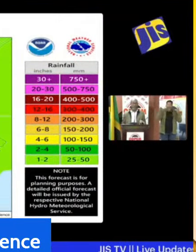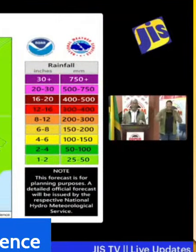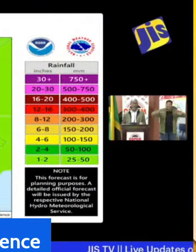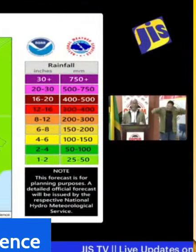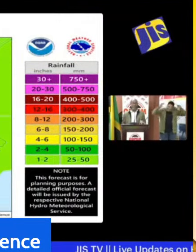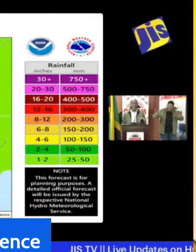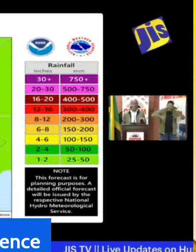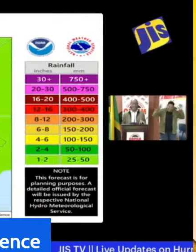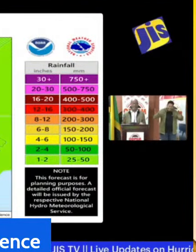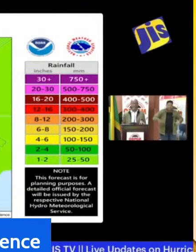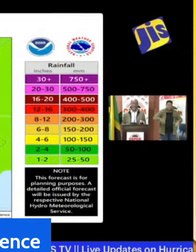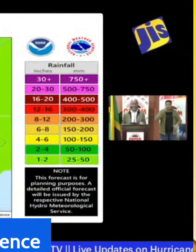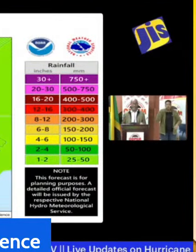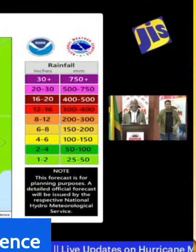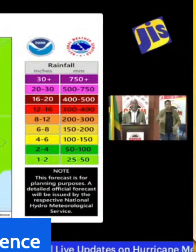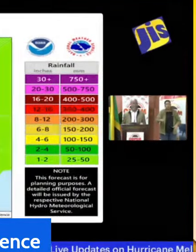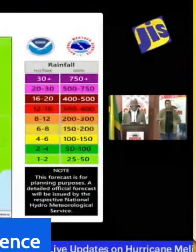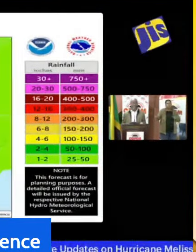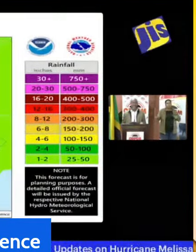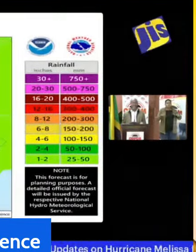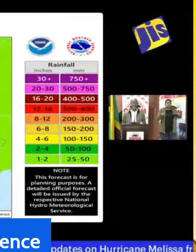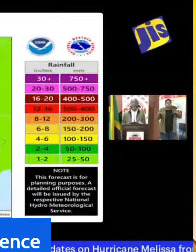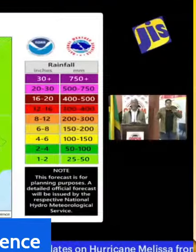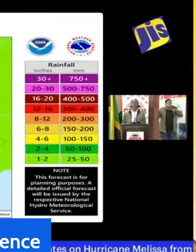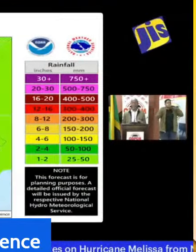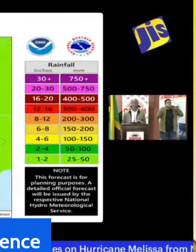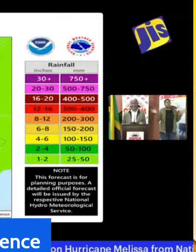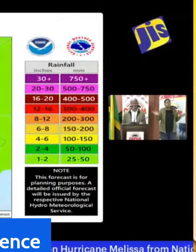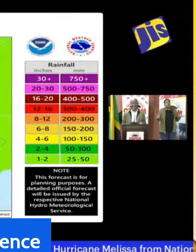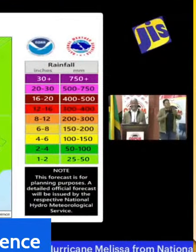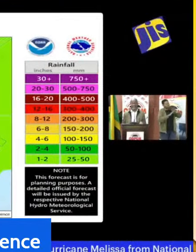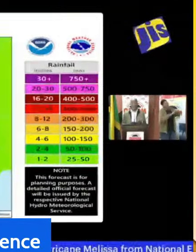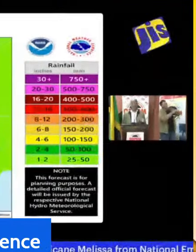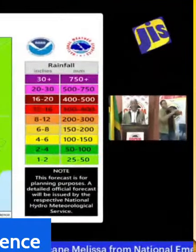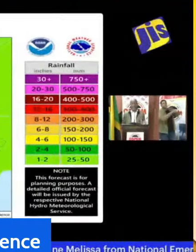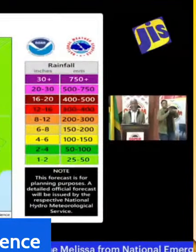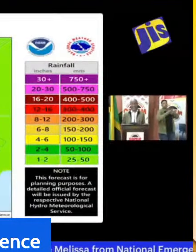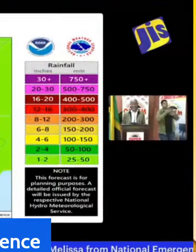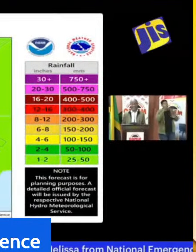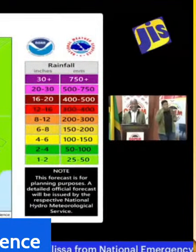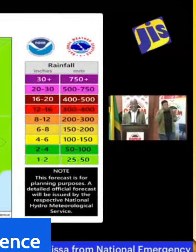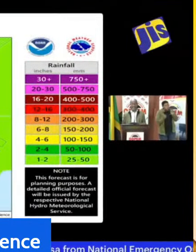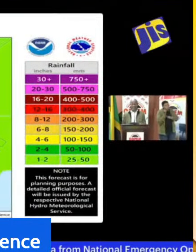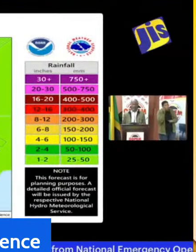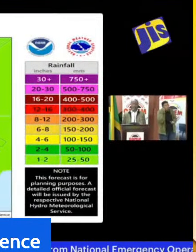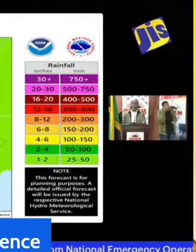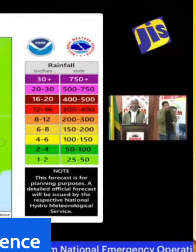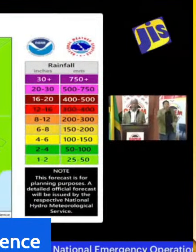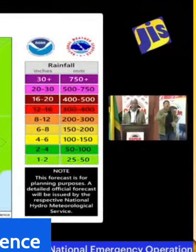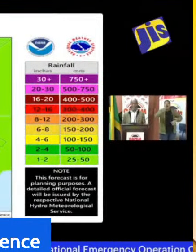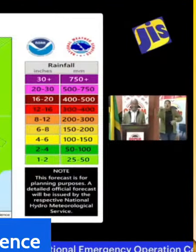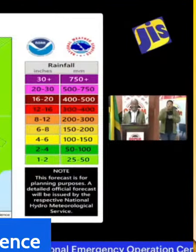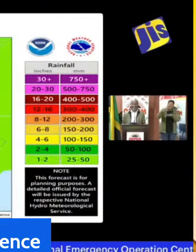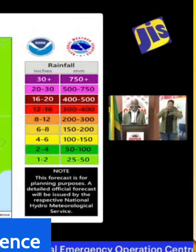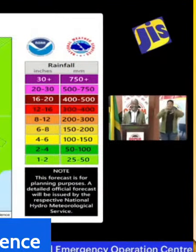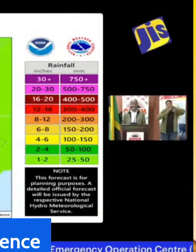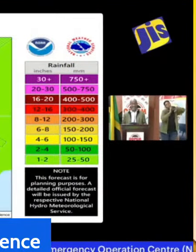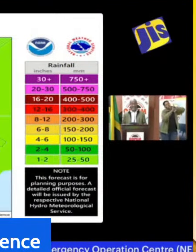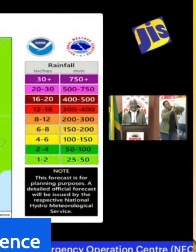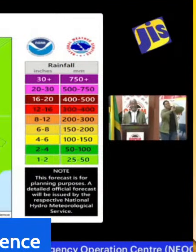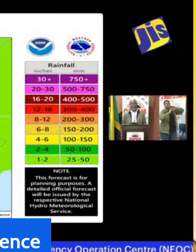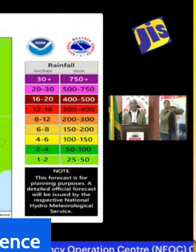rainfall producing significant flooding, and this will be over most of the island. The other areas of the island going toward the western